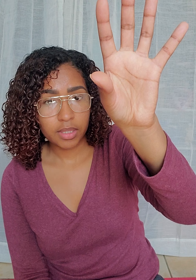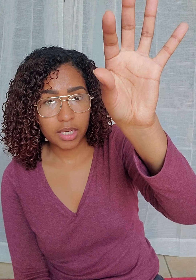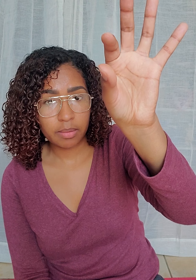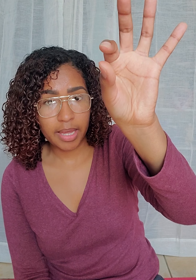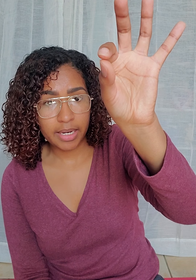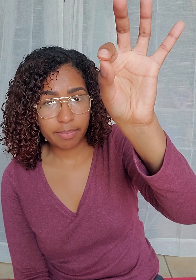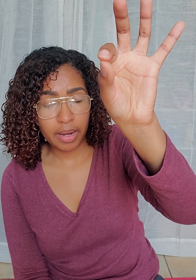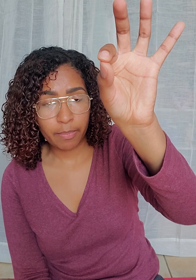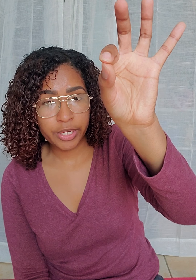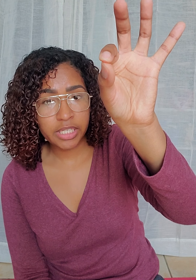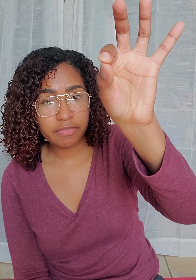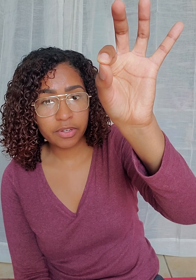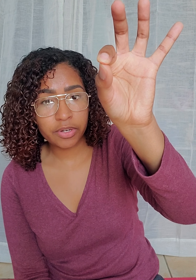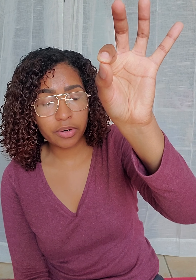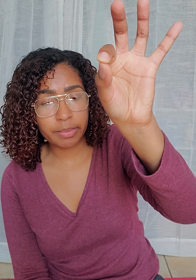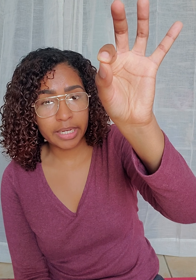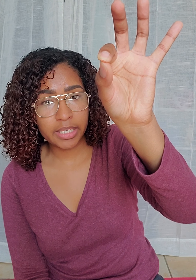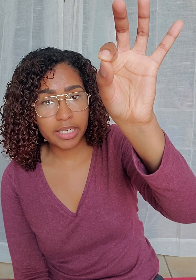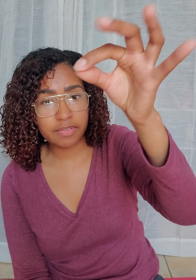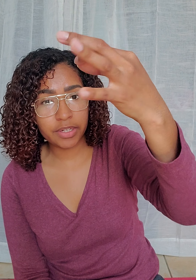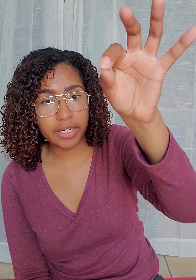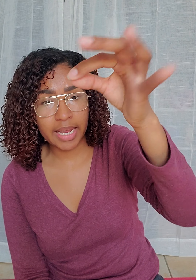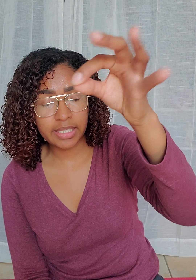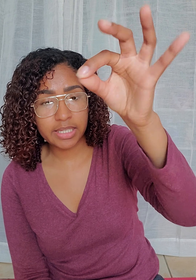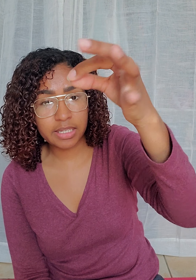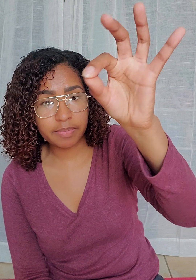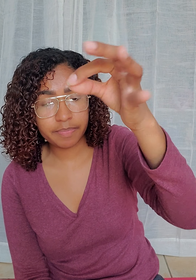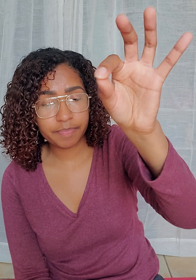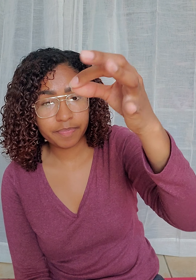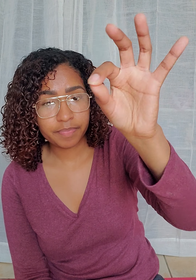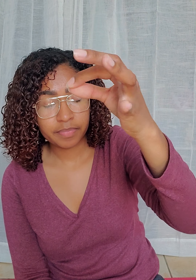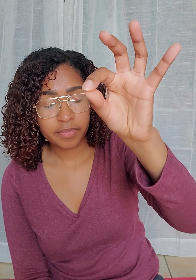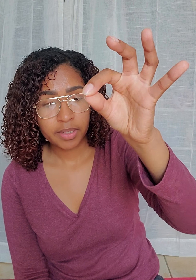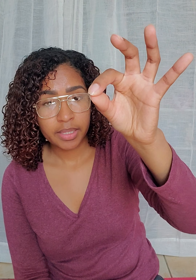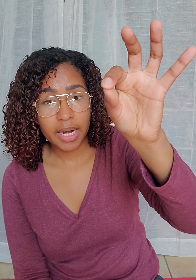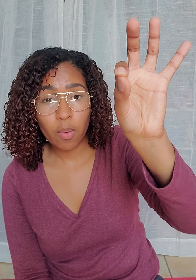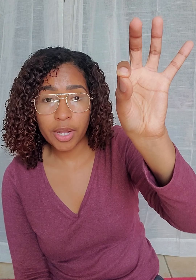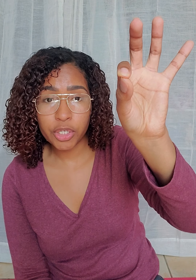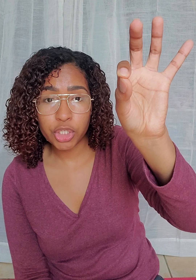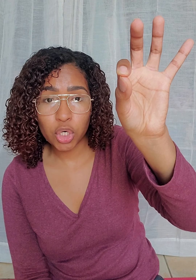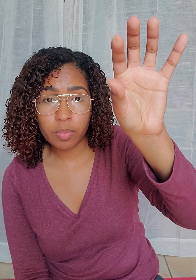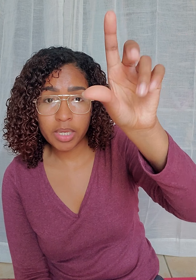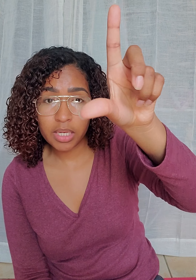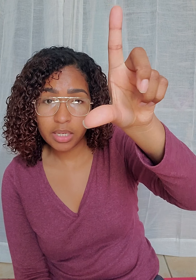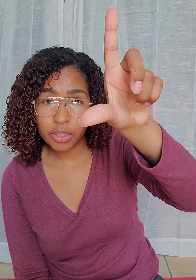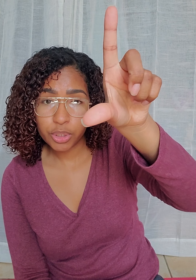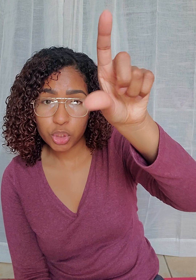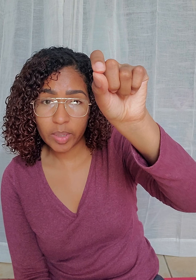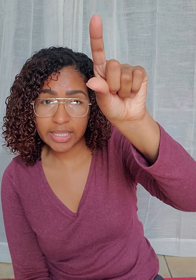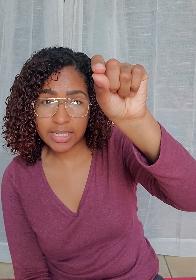Thumb and my pointing finger or my index finger, 19. Then I want you to show me 20.